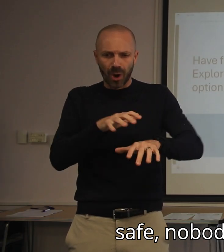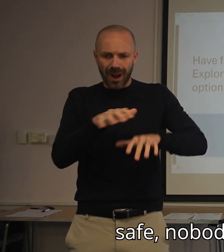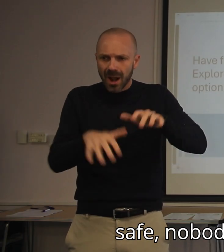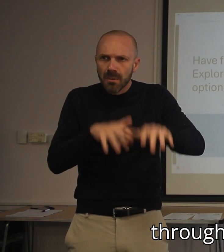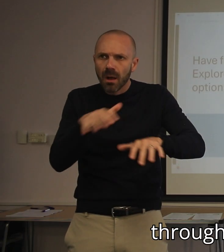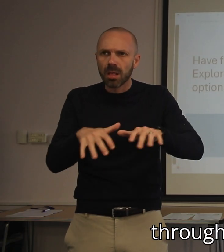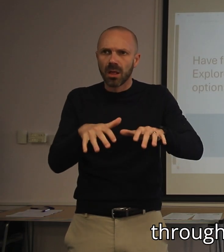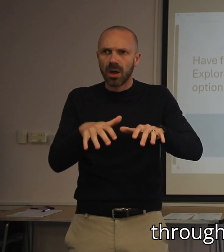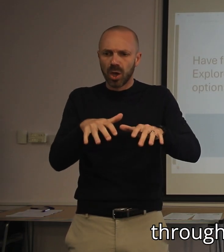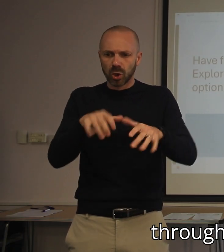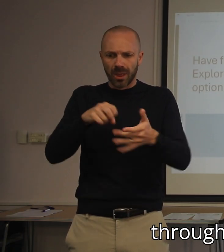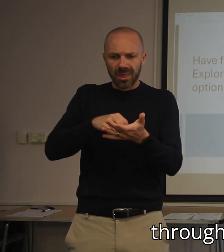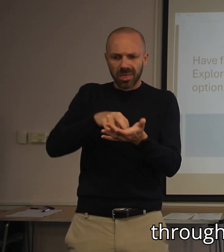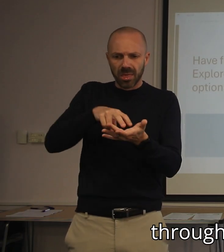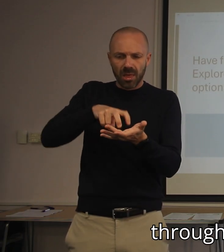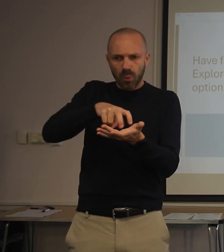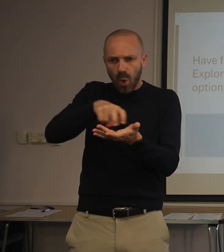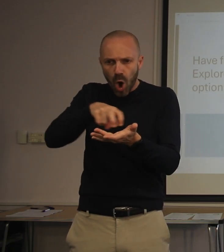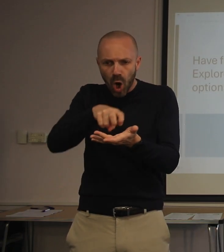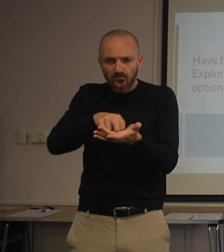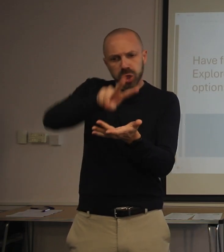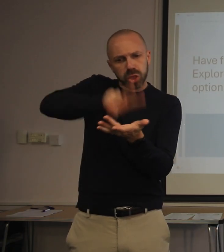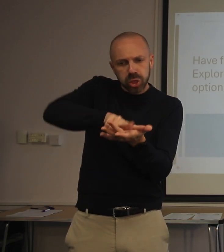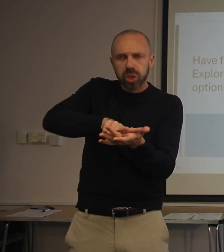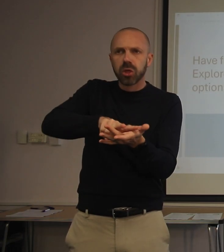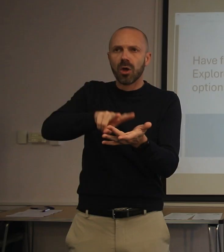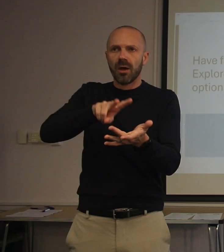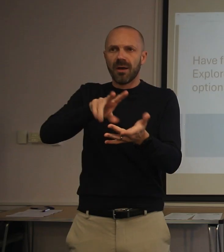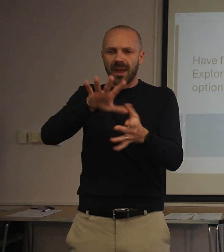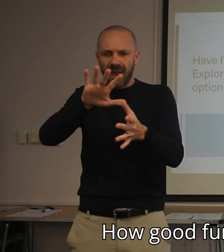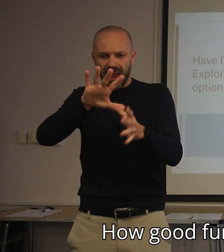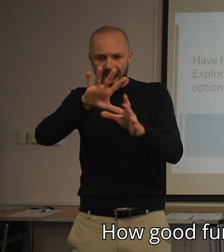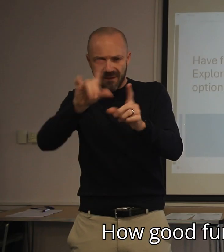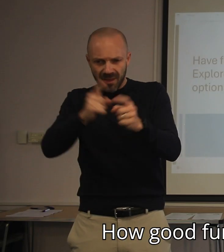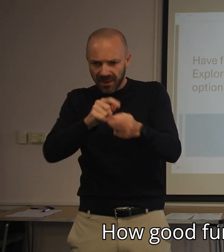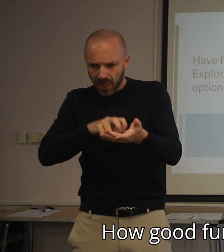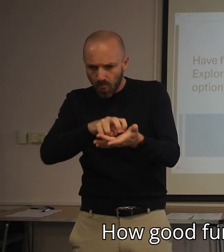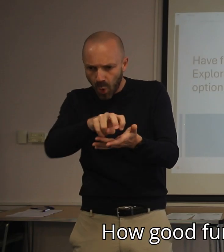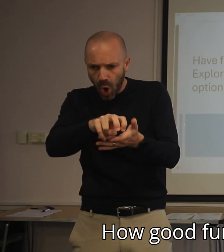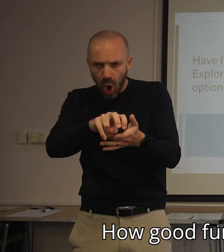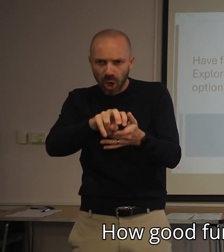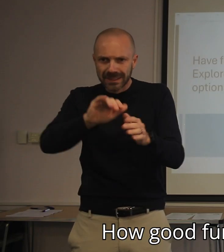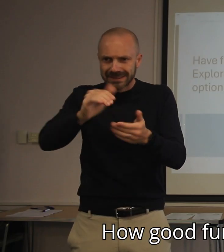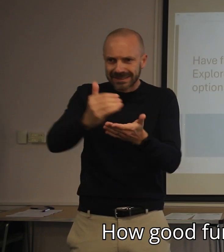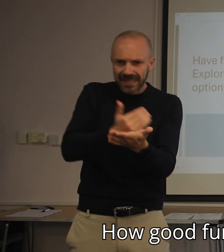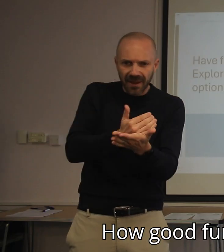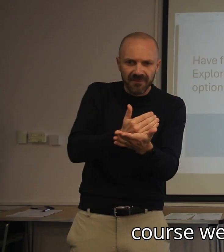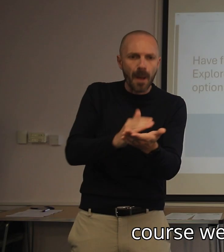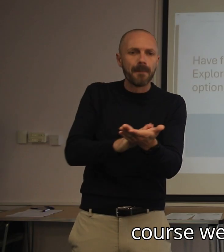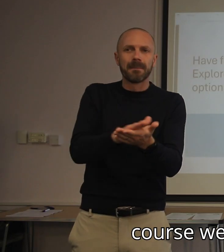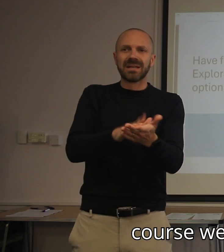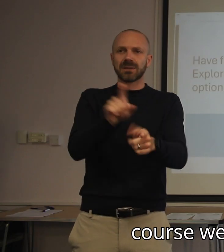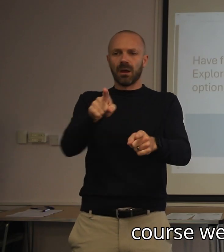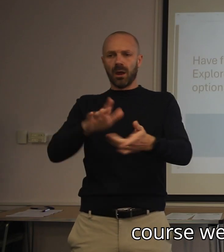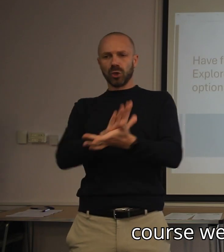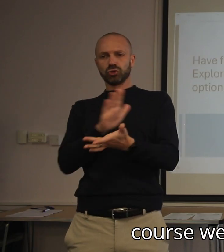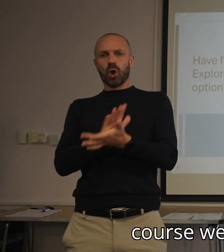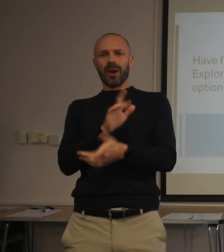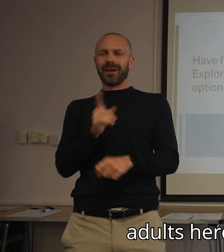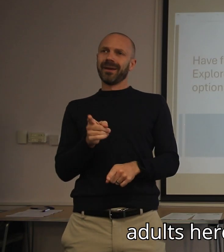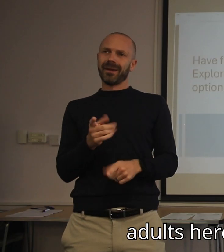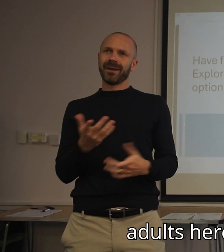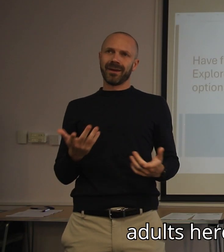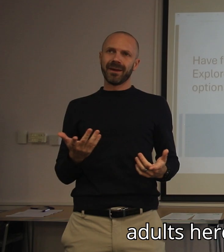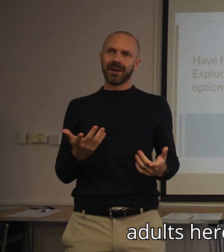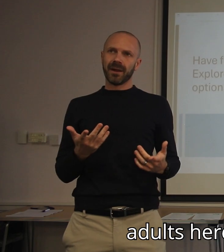go skidding through mud or into a puddle. How good fun would that be? Because of course we're not just talking